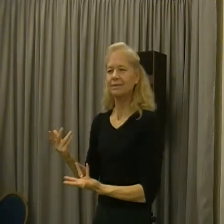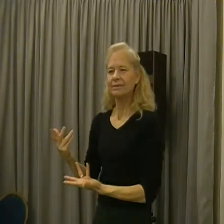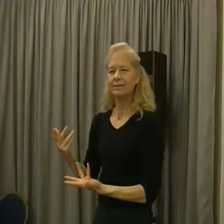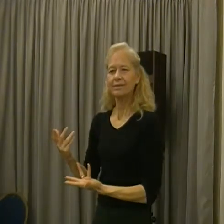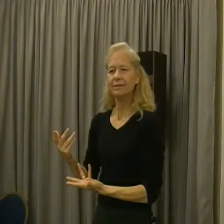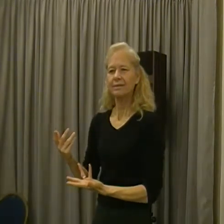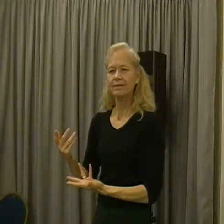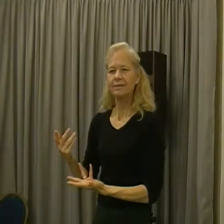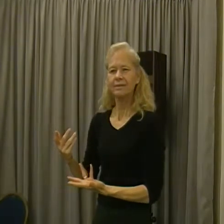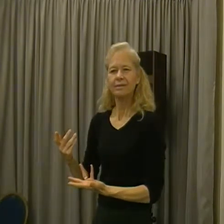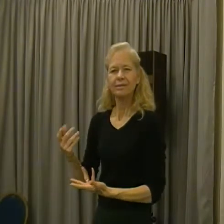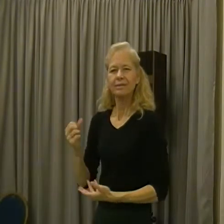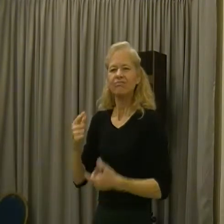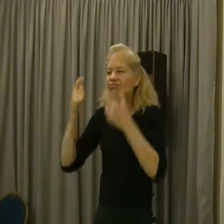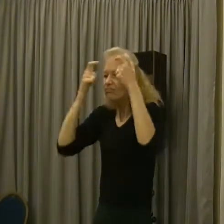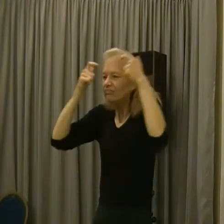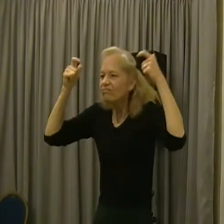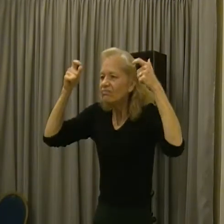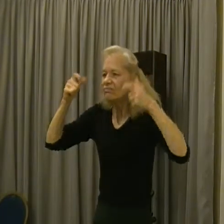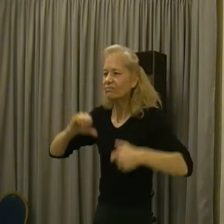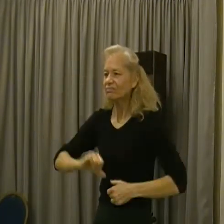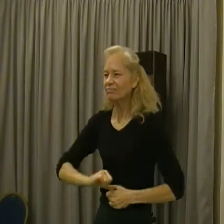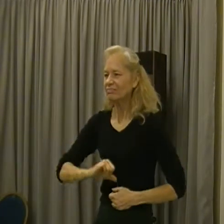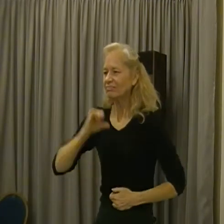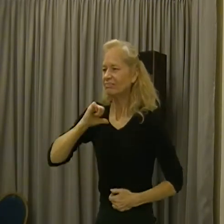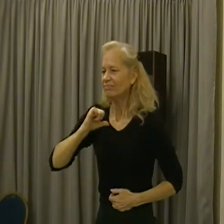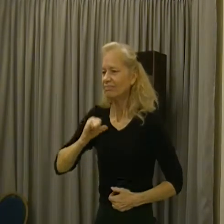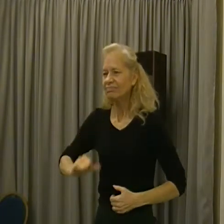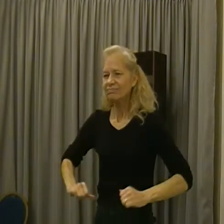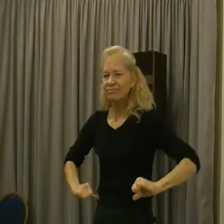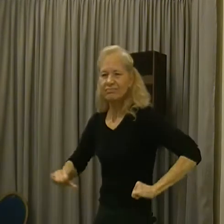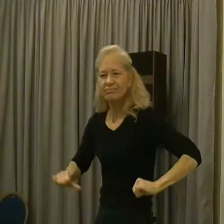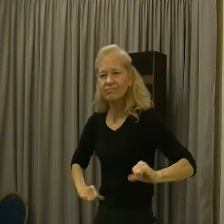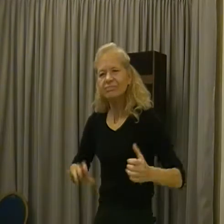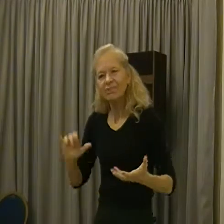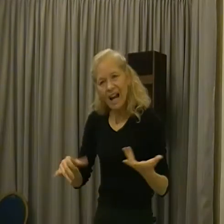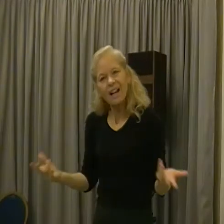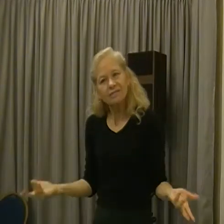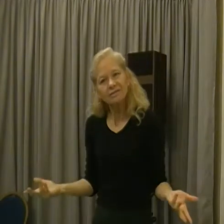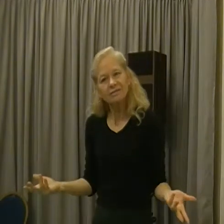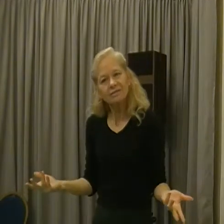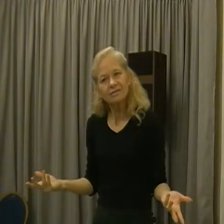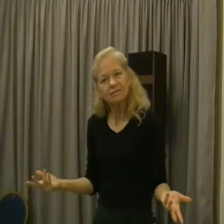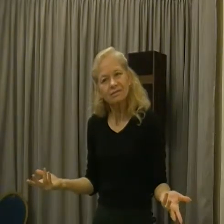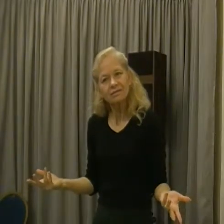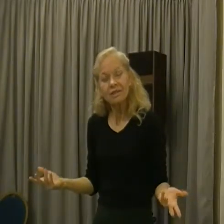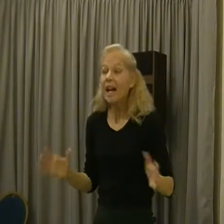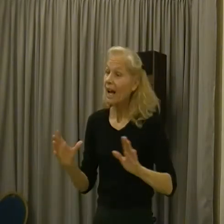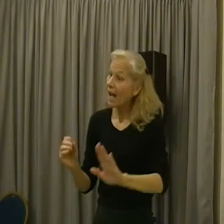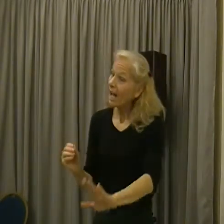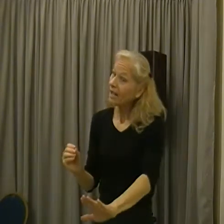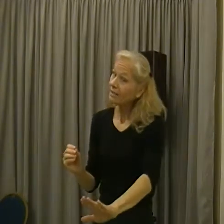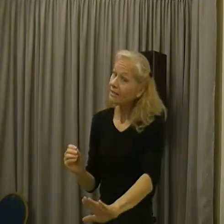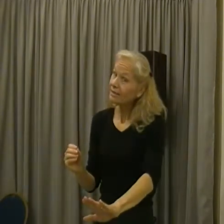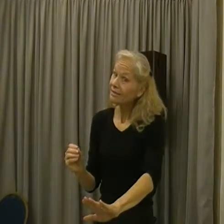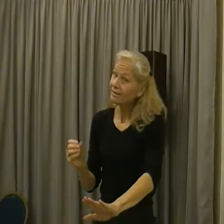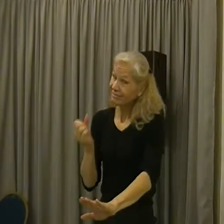conceited. And that comes out. And it's not a beautiful thing